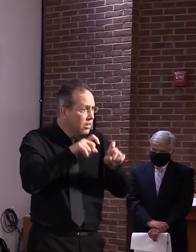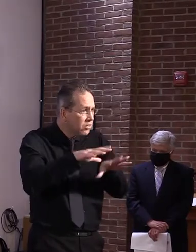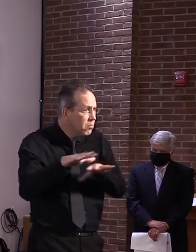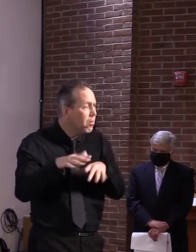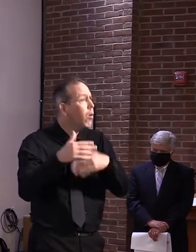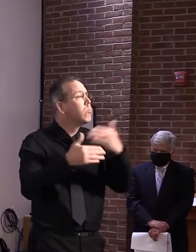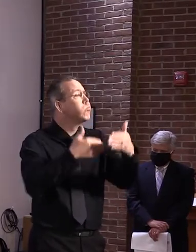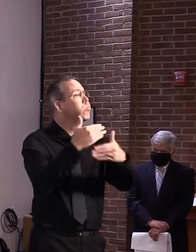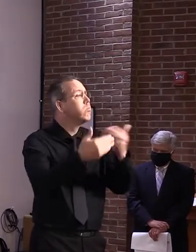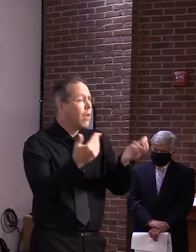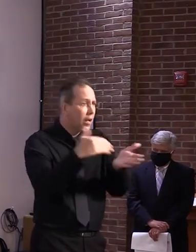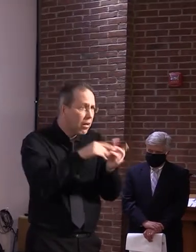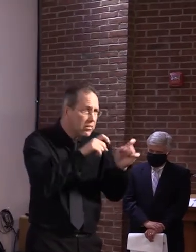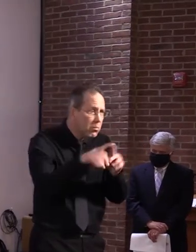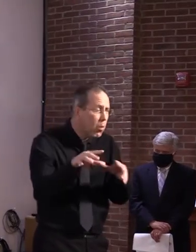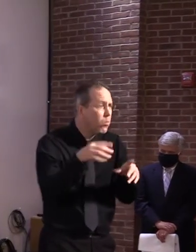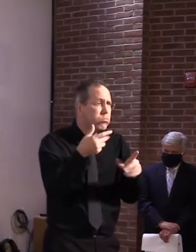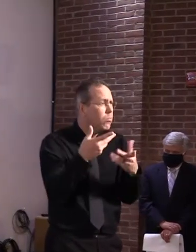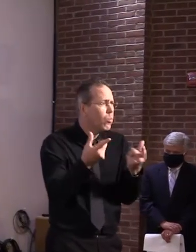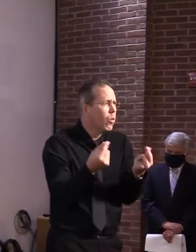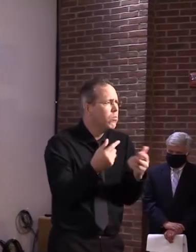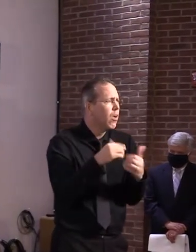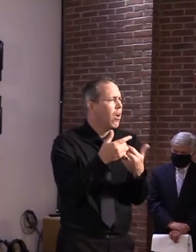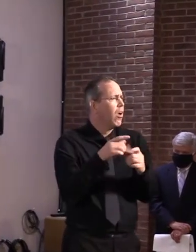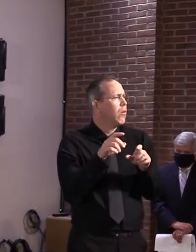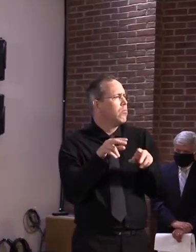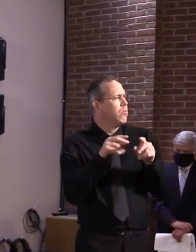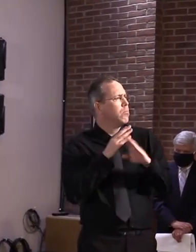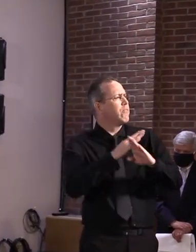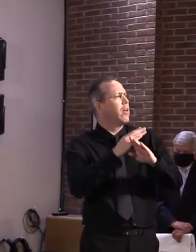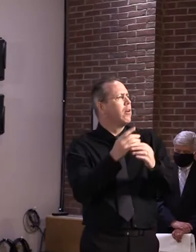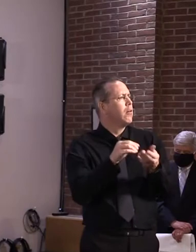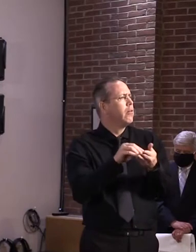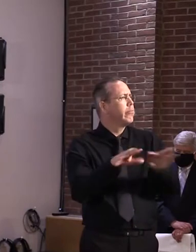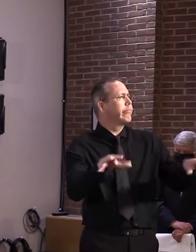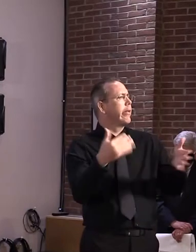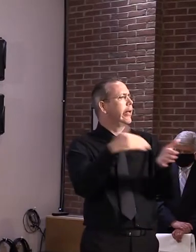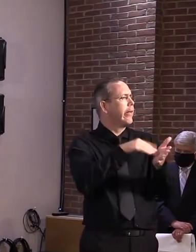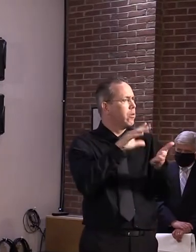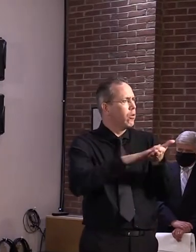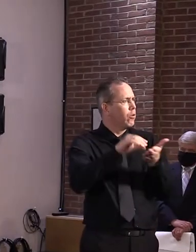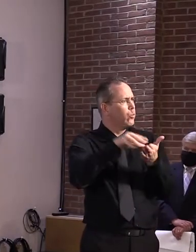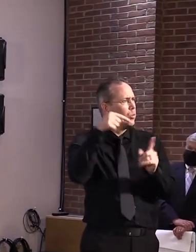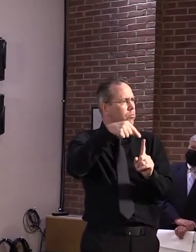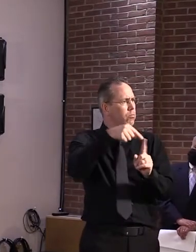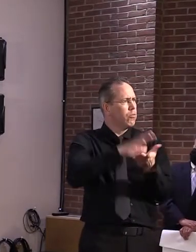won't be symptomatic or won't have severe symptoms that might trigger a test otherwise.